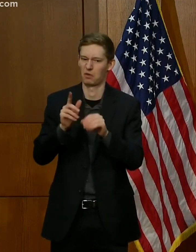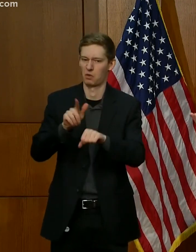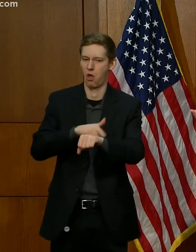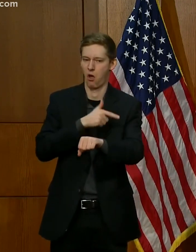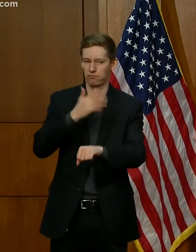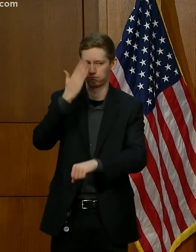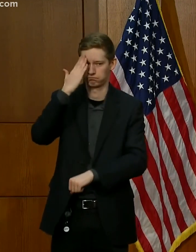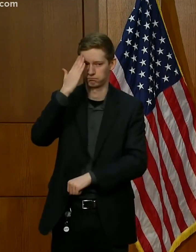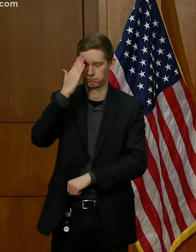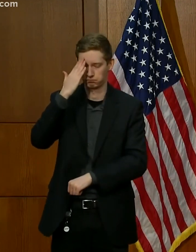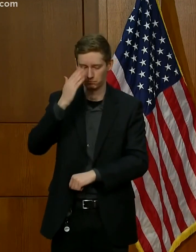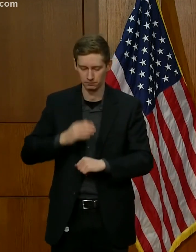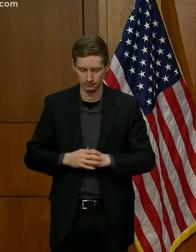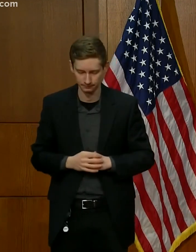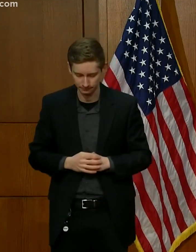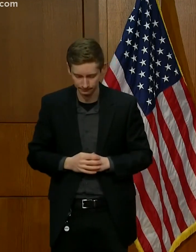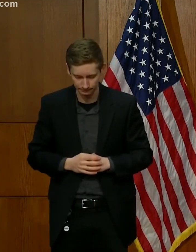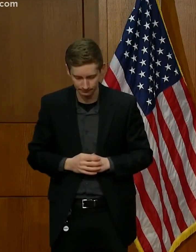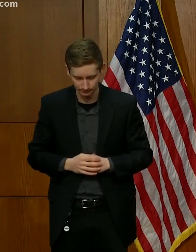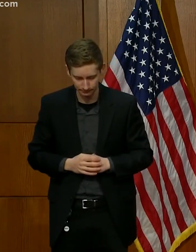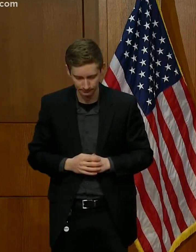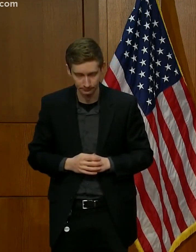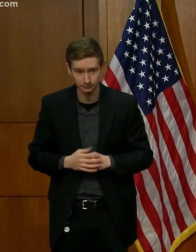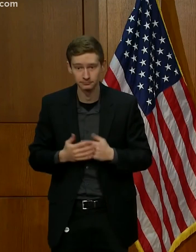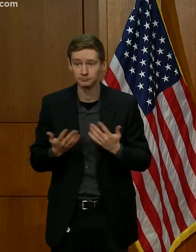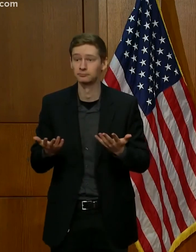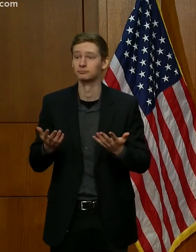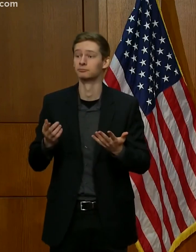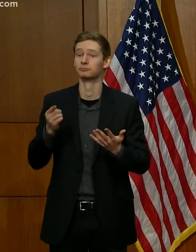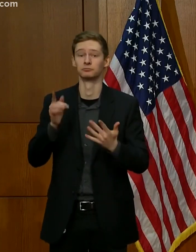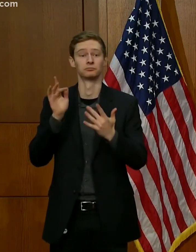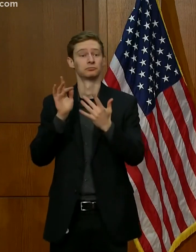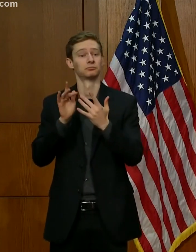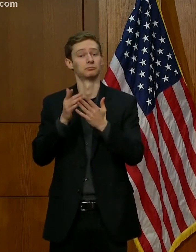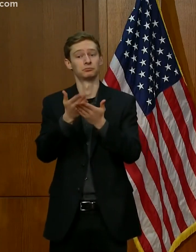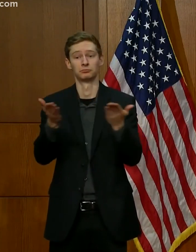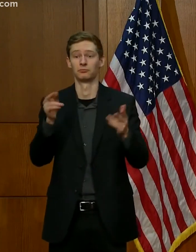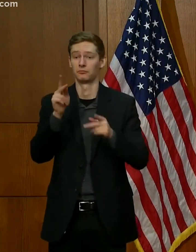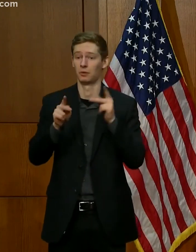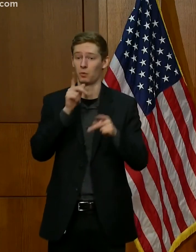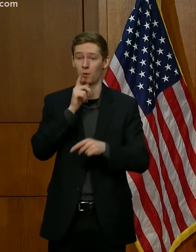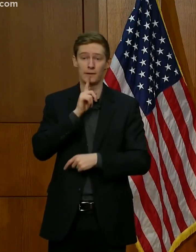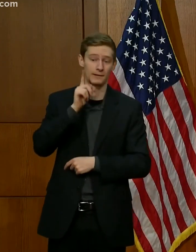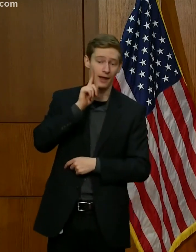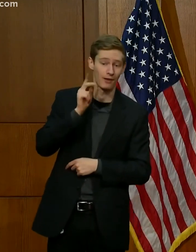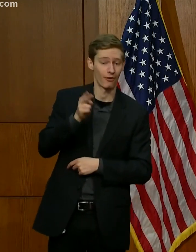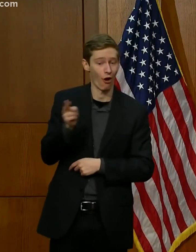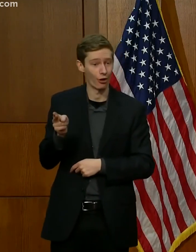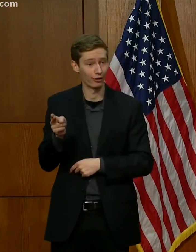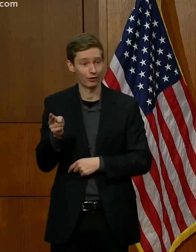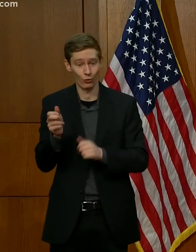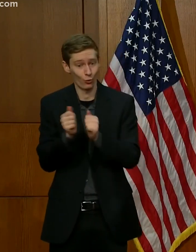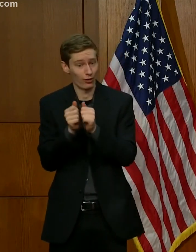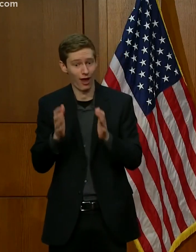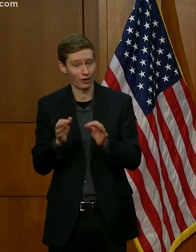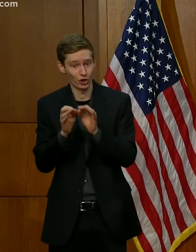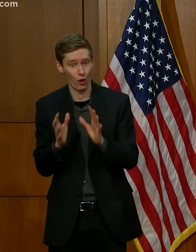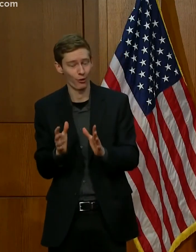of all, we wouldn't be able to do this and reach out to those, especially that are hearing impaired, without our sign language interpreters.